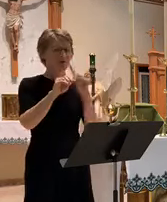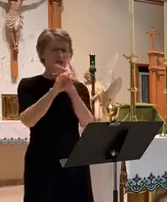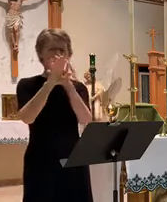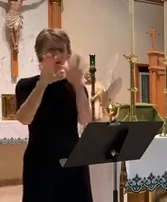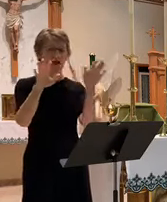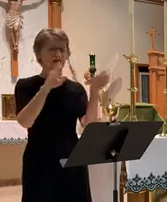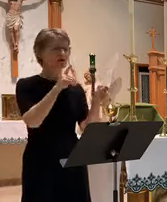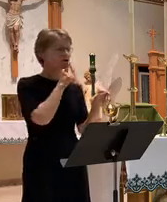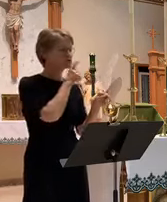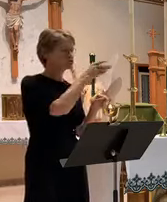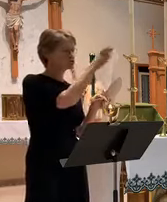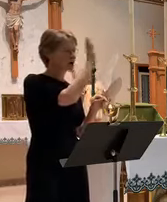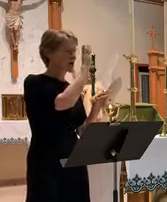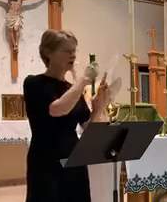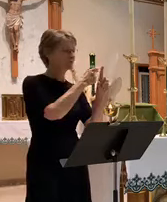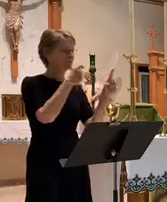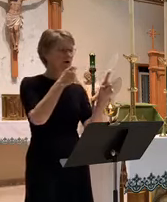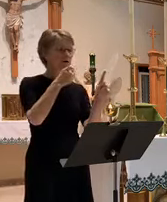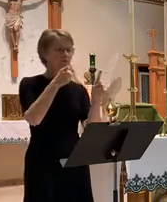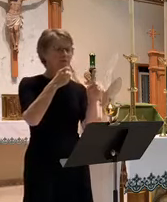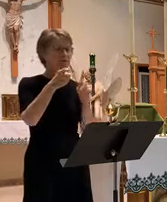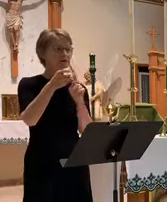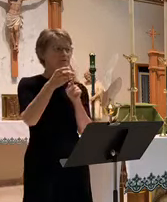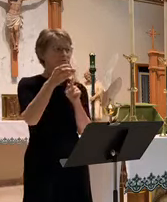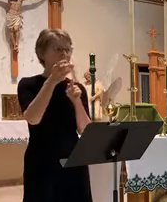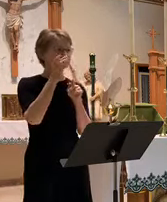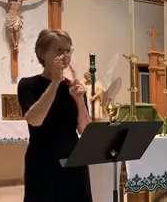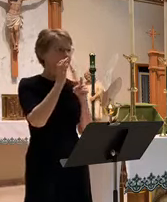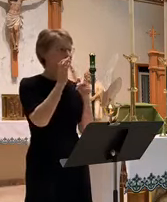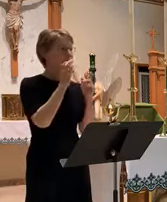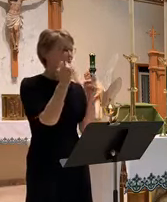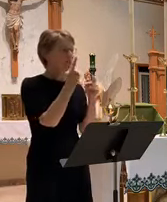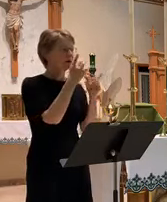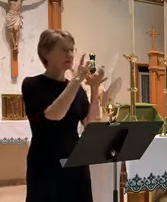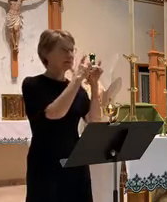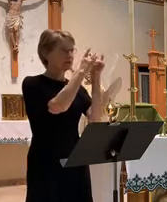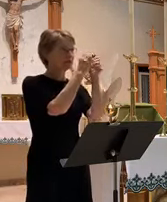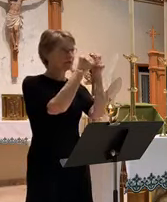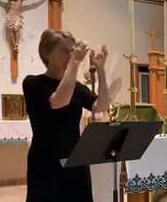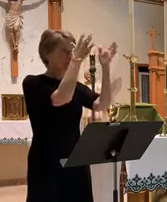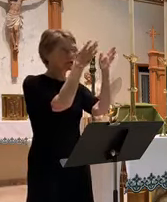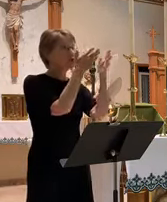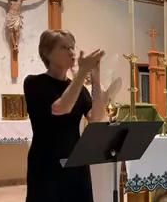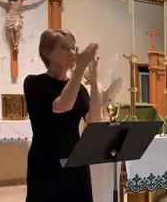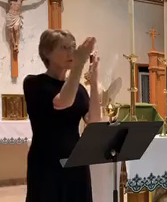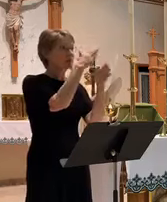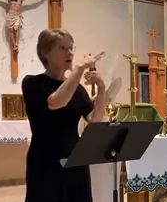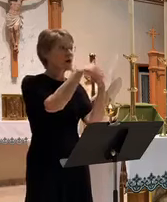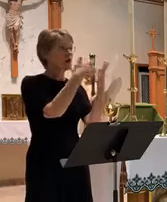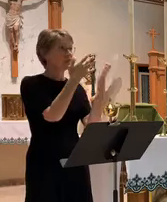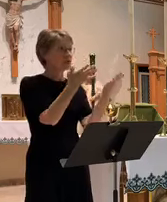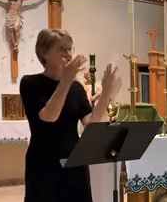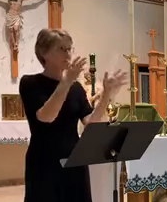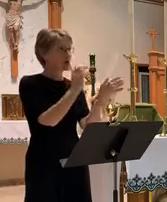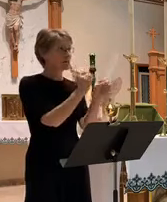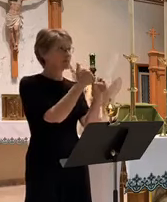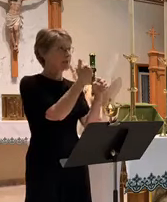true God, begotten, not made, consubstantial with the Father. Through him all things were